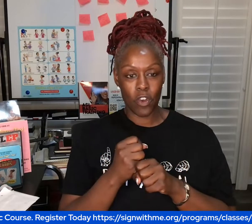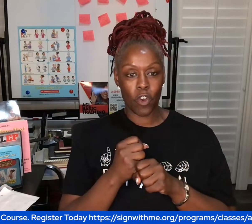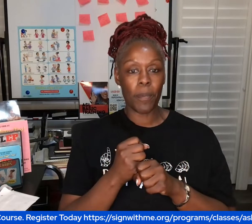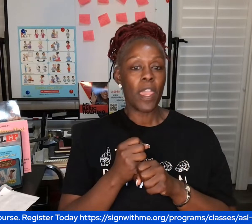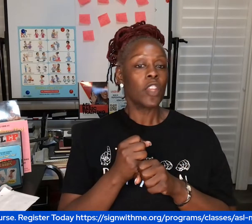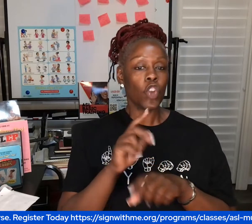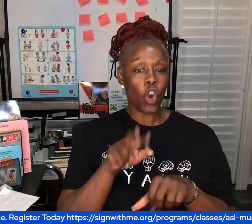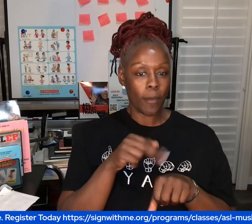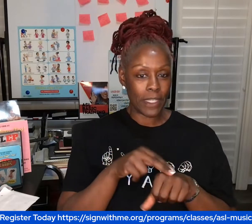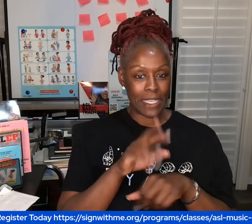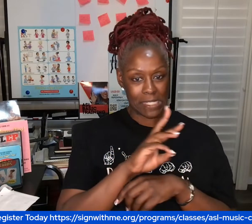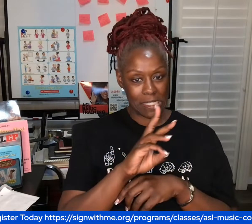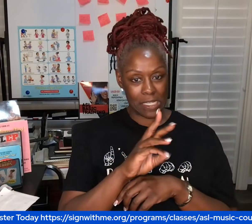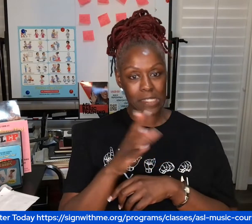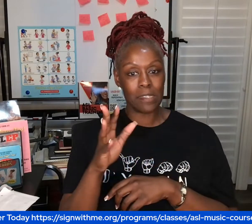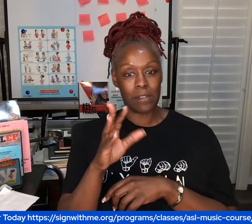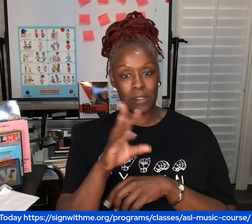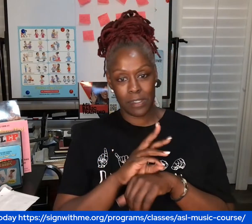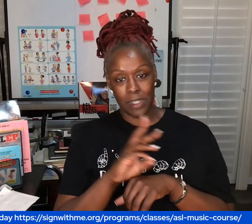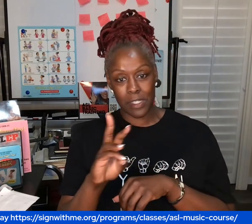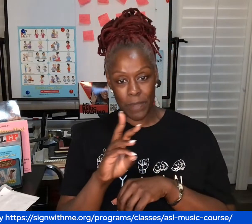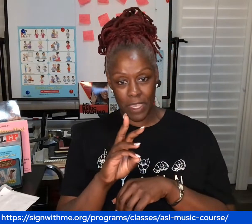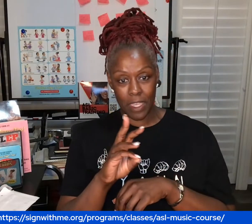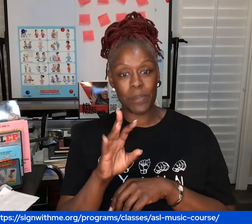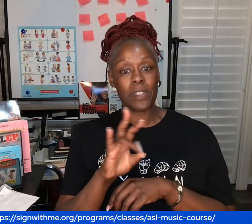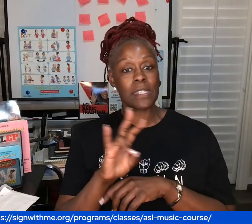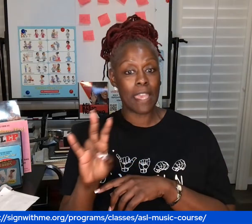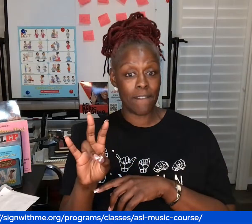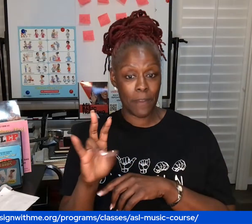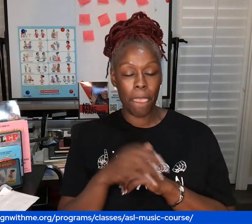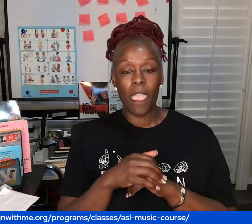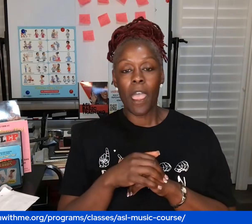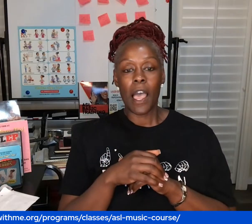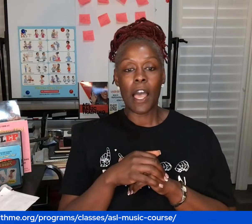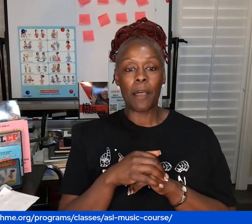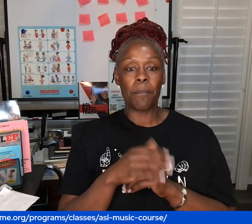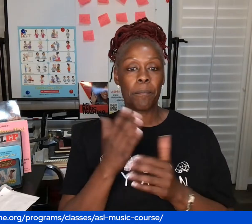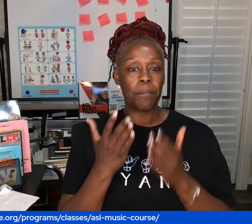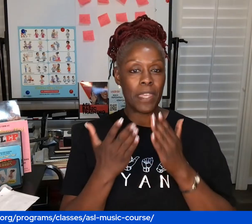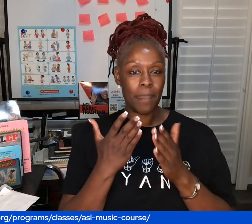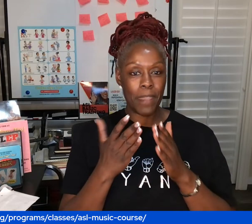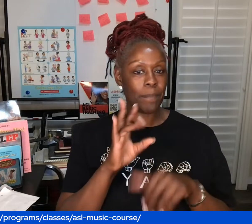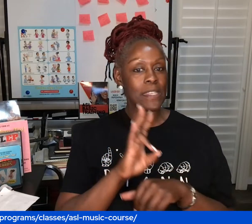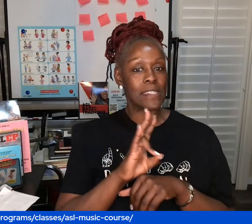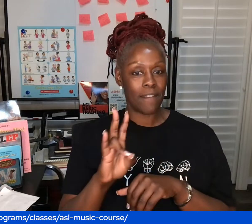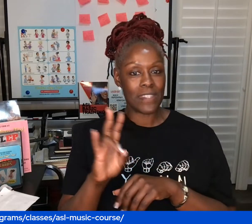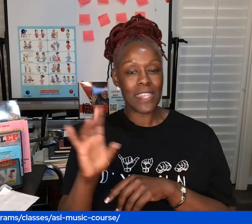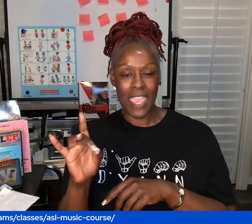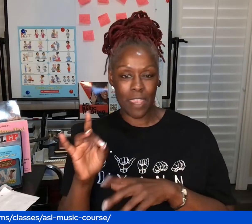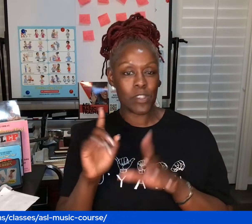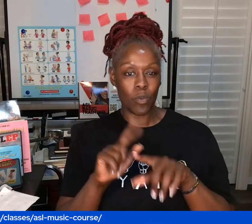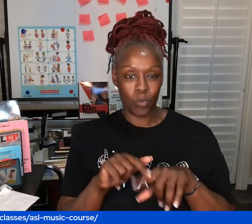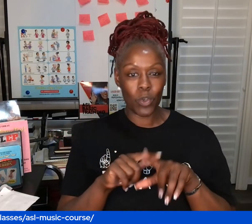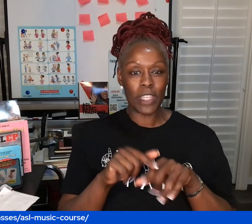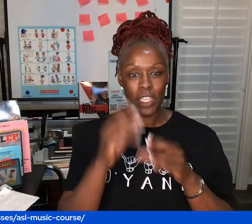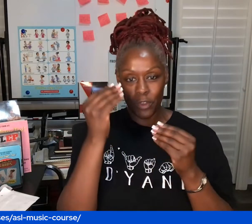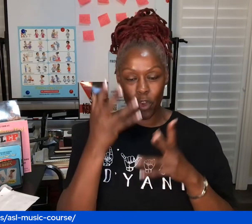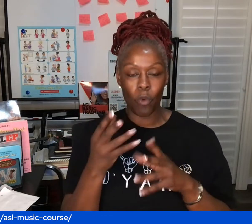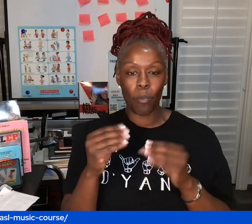term. Normally it's 6 p.m. to 7, but it may be 7 to 8. So we'll let you know